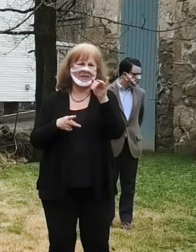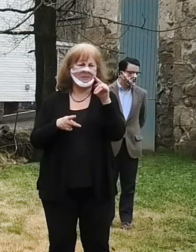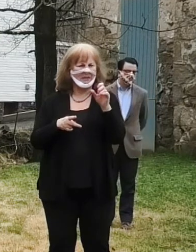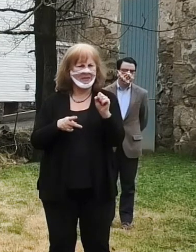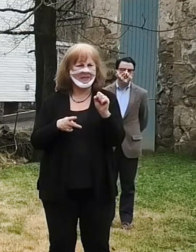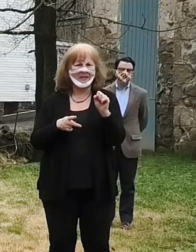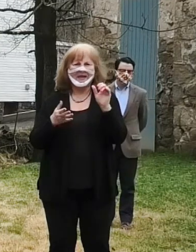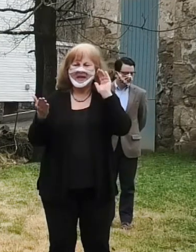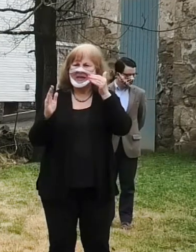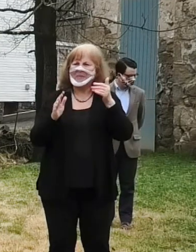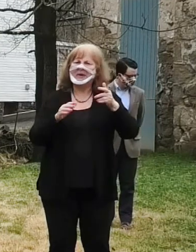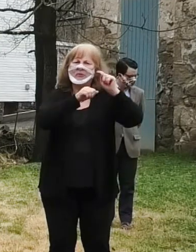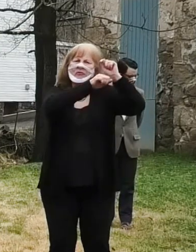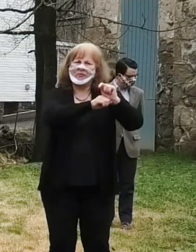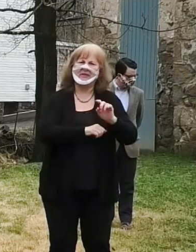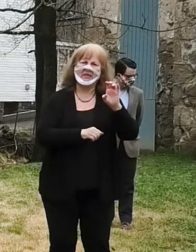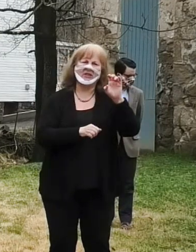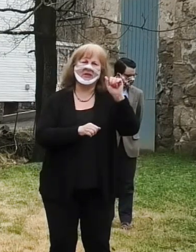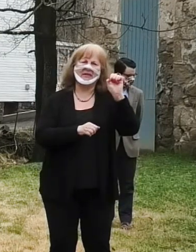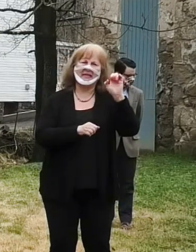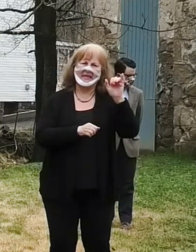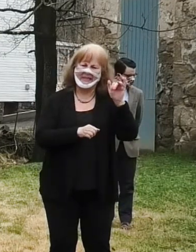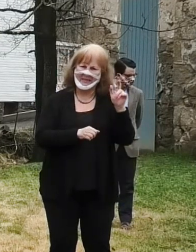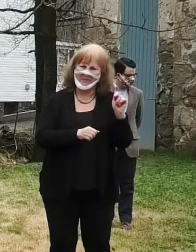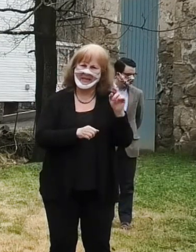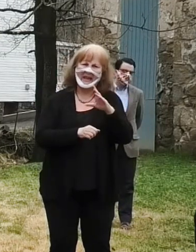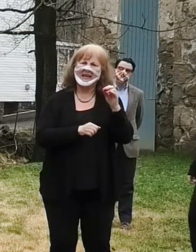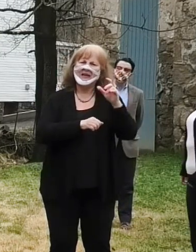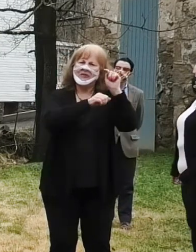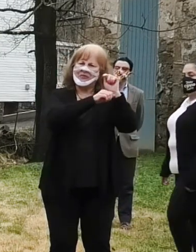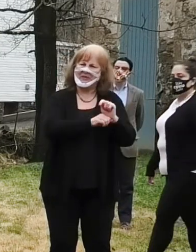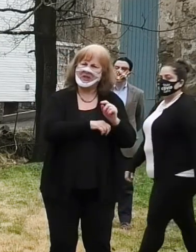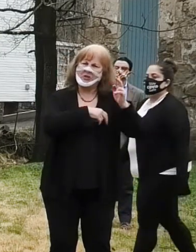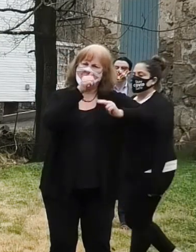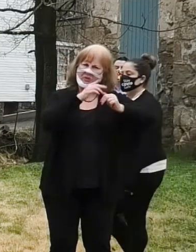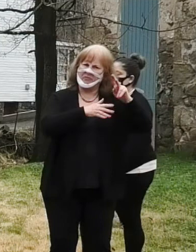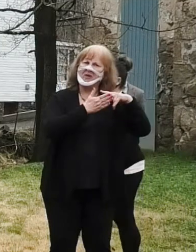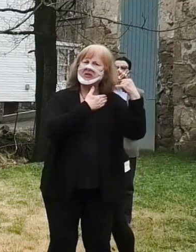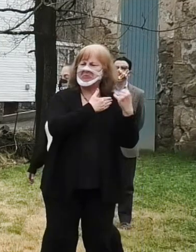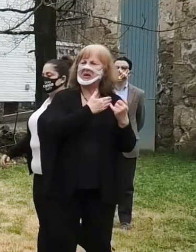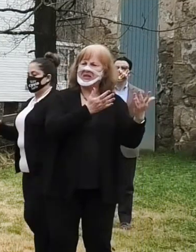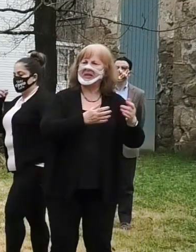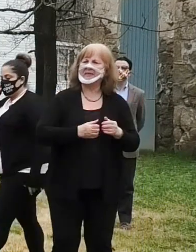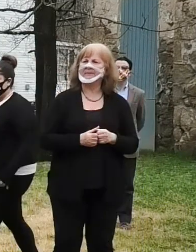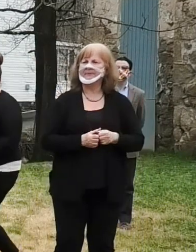to traditional easement, traditional construction projects.